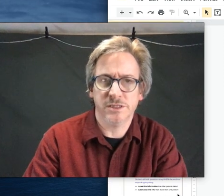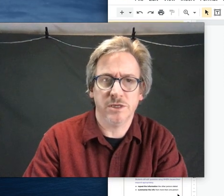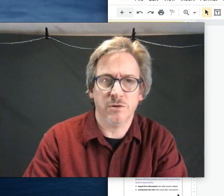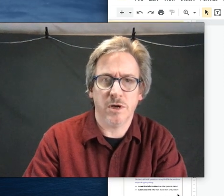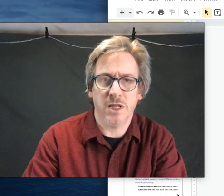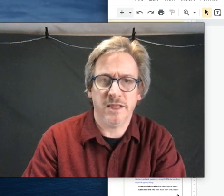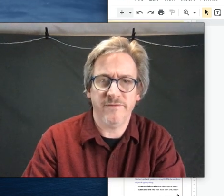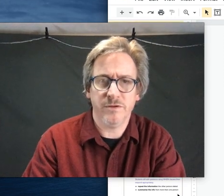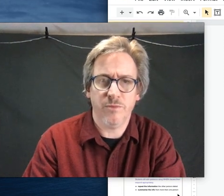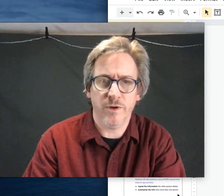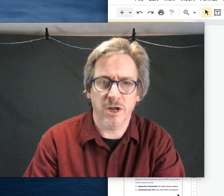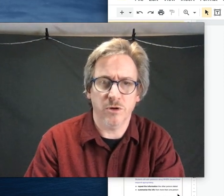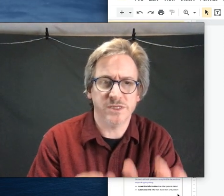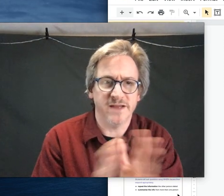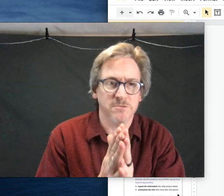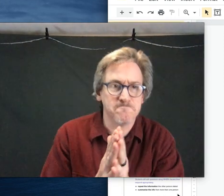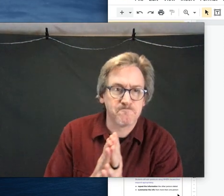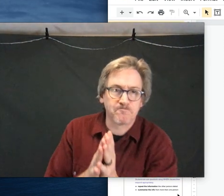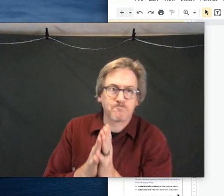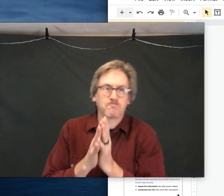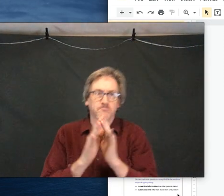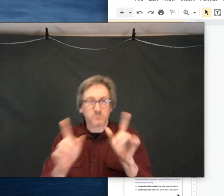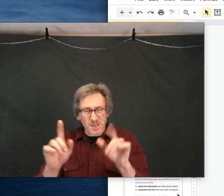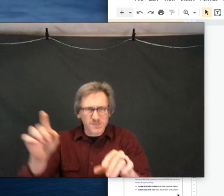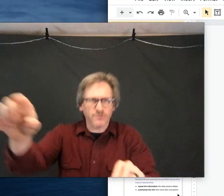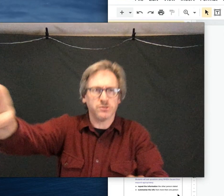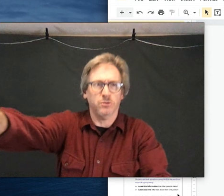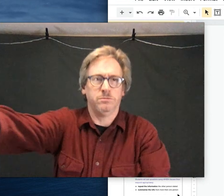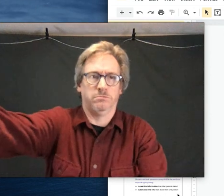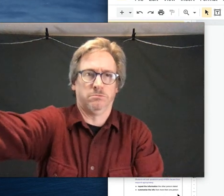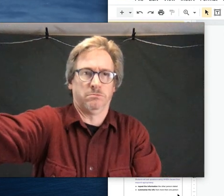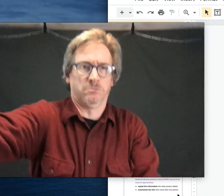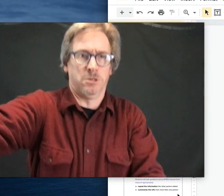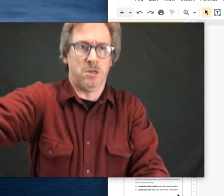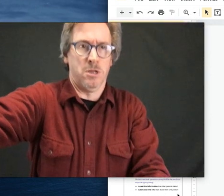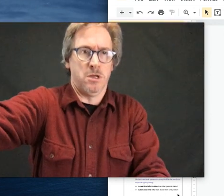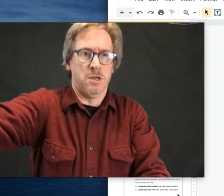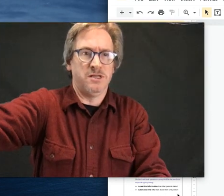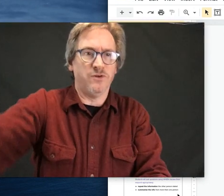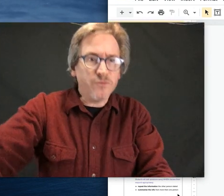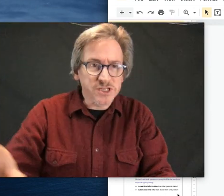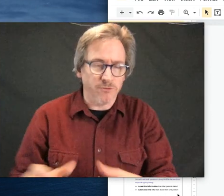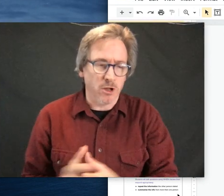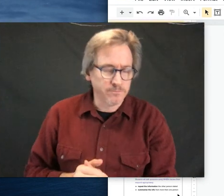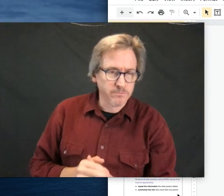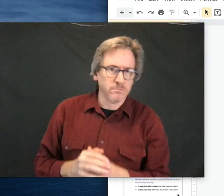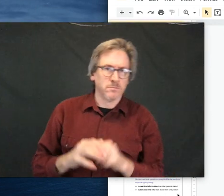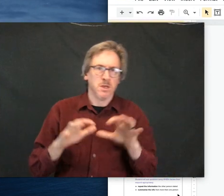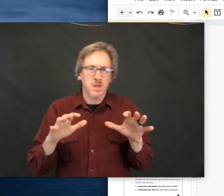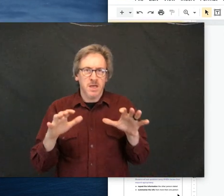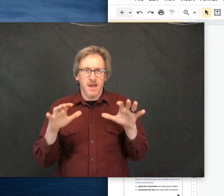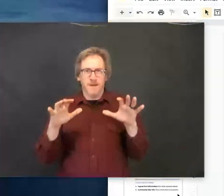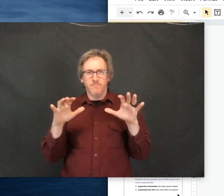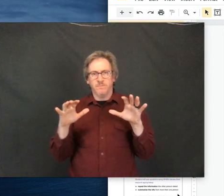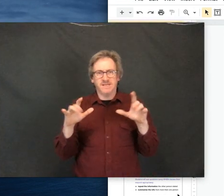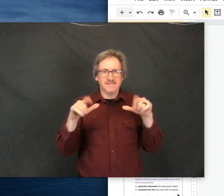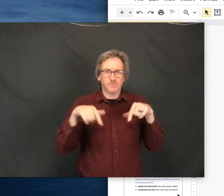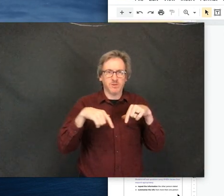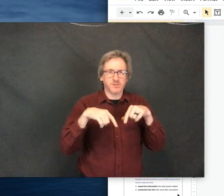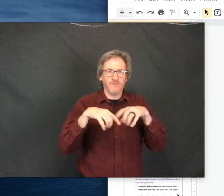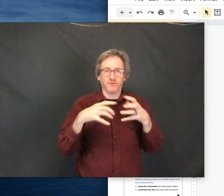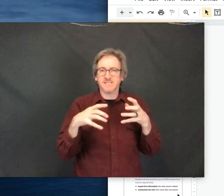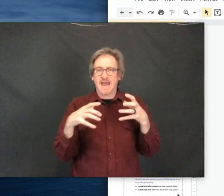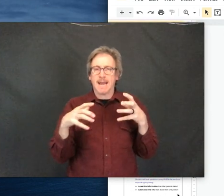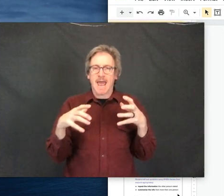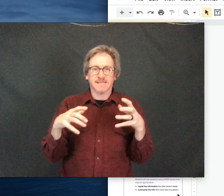Okay, so 11.07. The first one. So first of all, if this